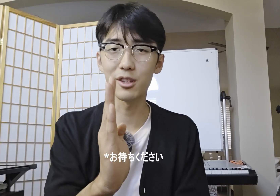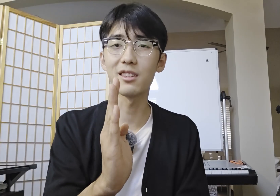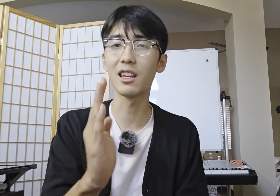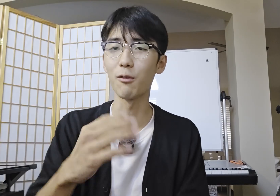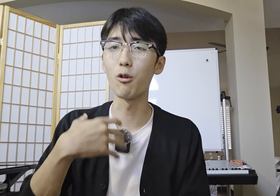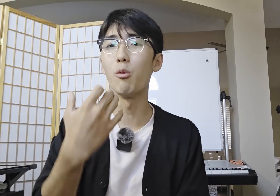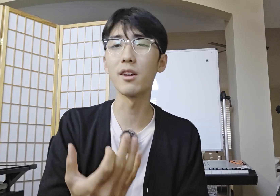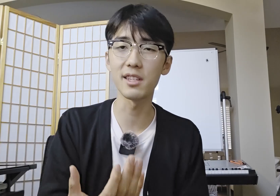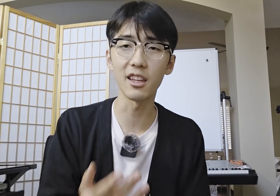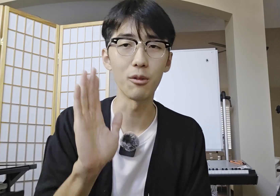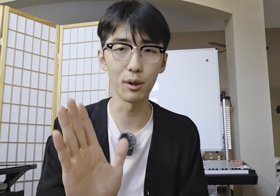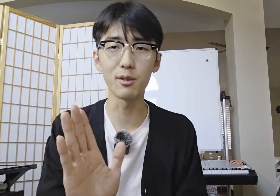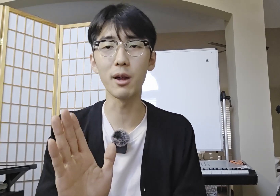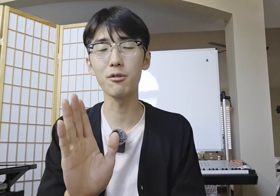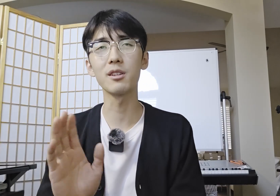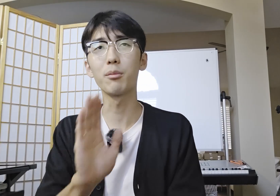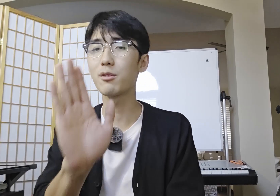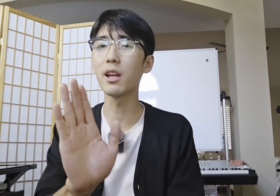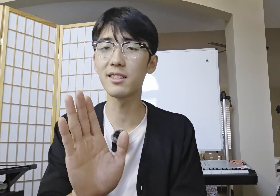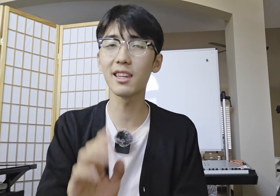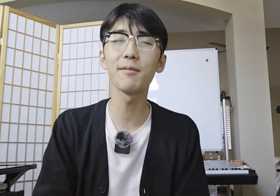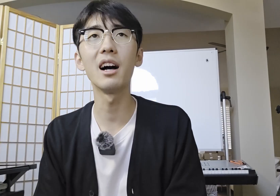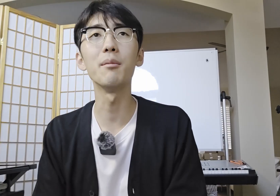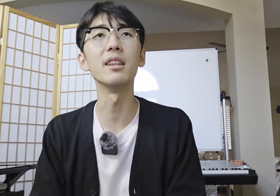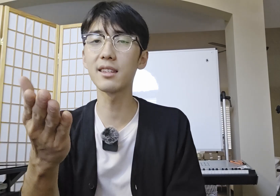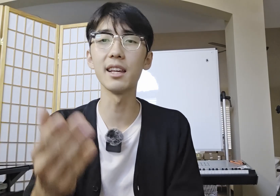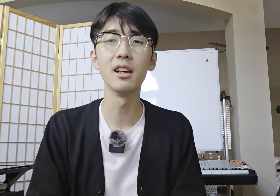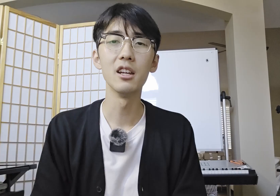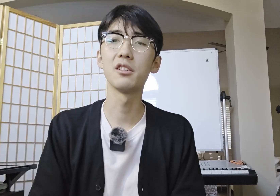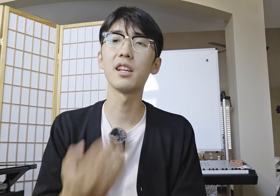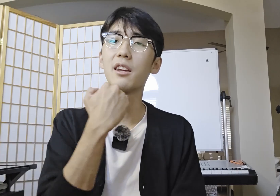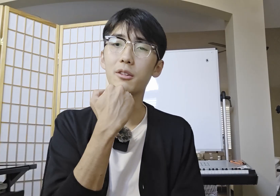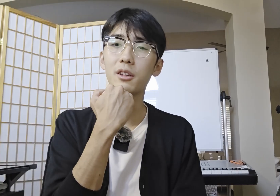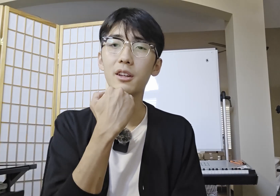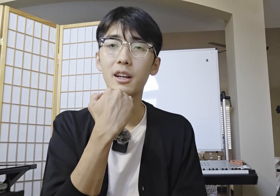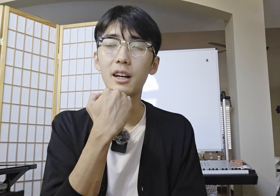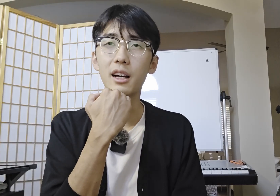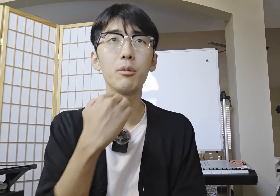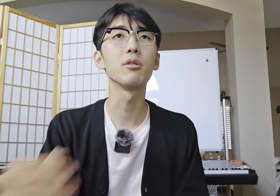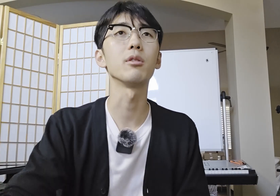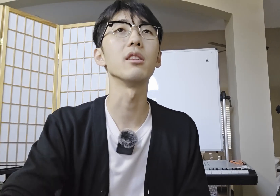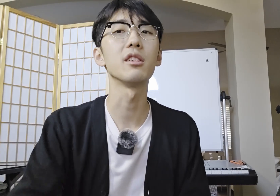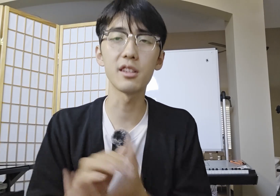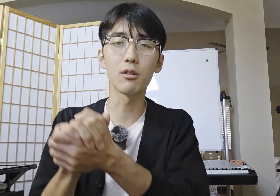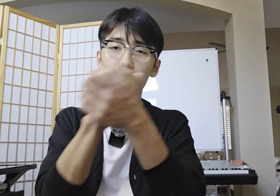is like the formal way of saying, please wait a second. But in this case, she's saying, what was it? Wait, she said